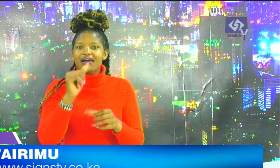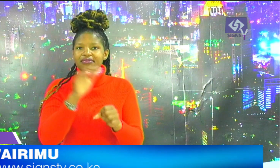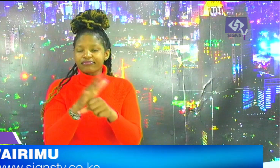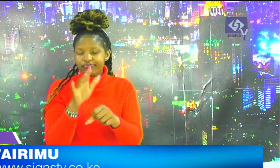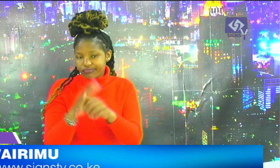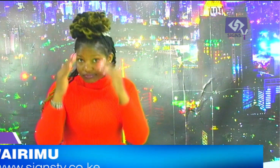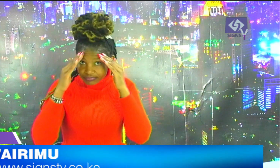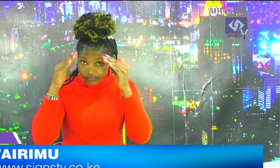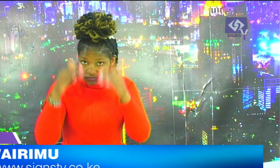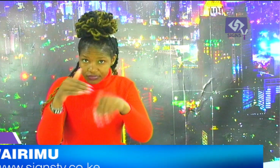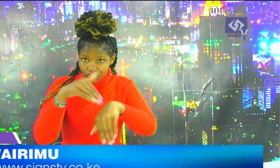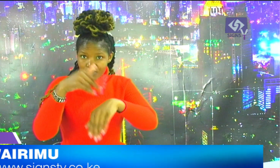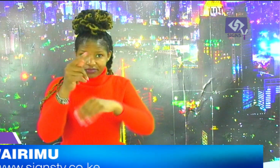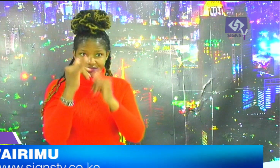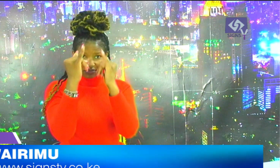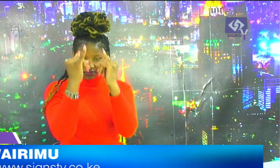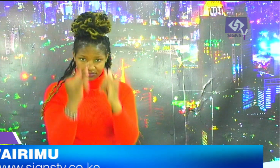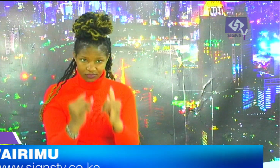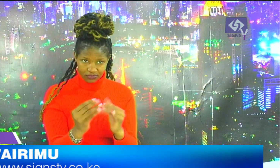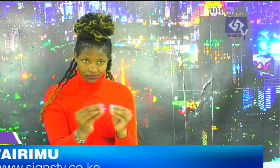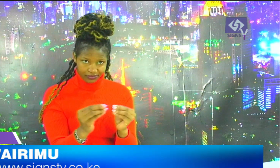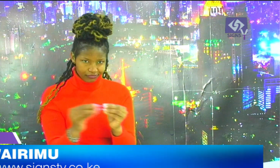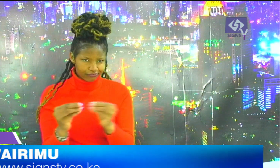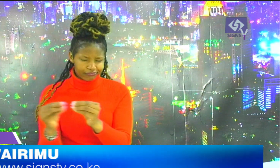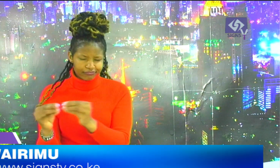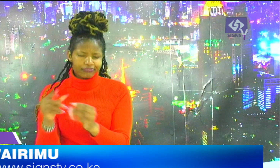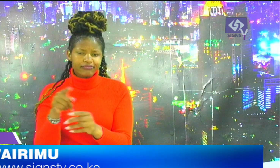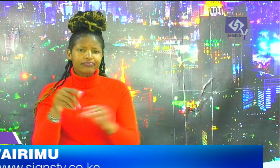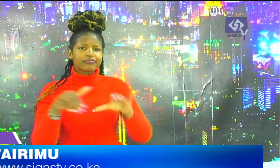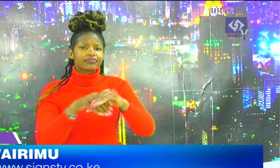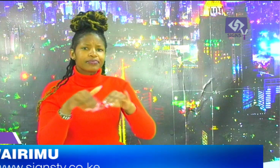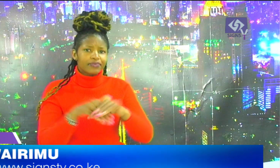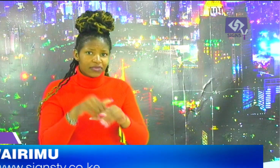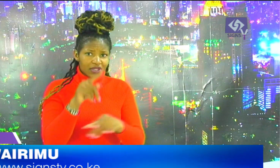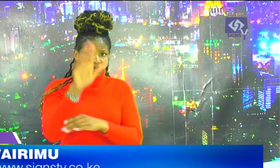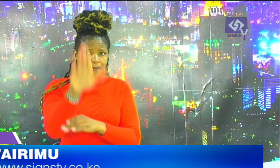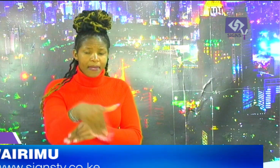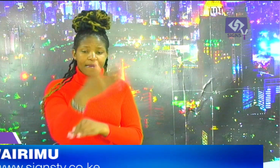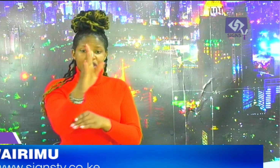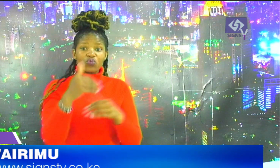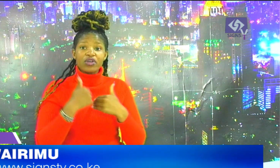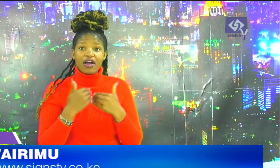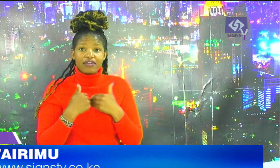activities are expected to be a major force of the new session.